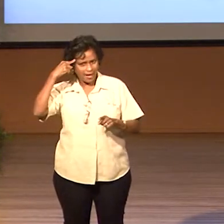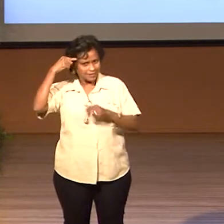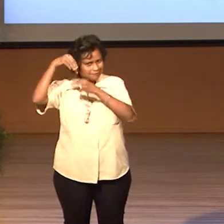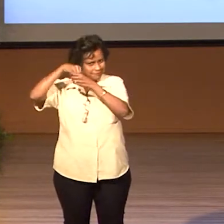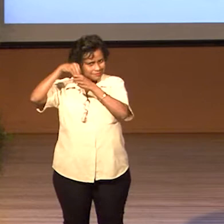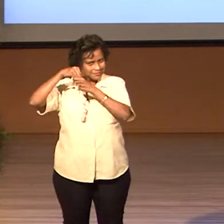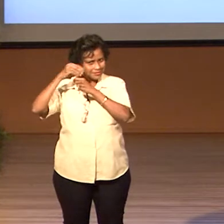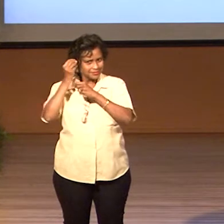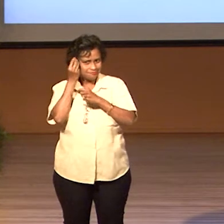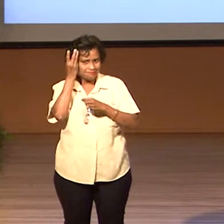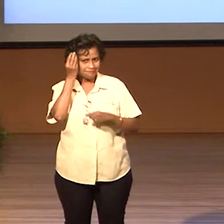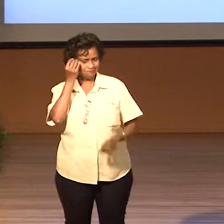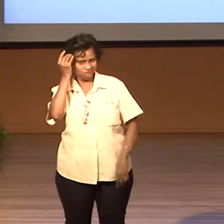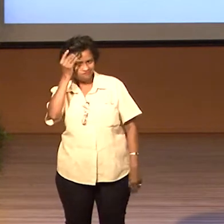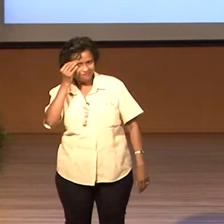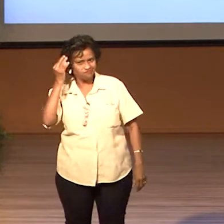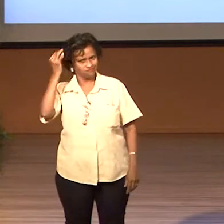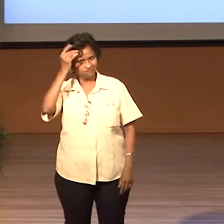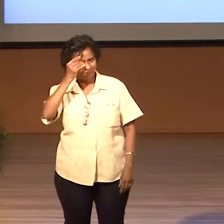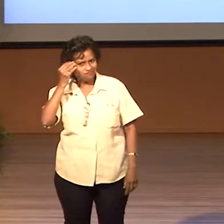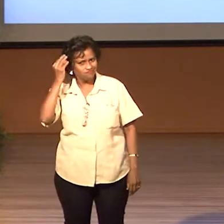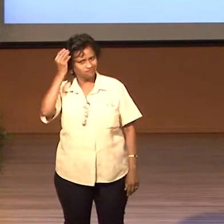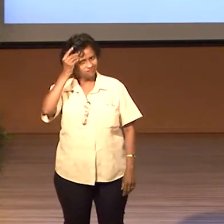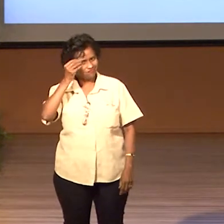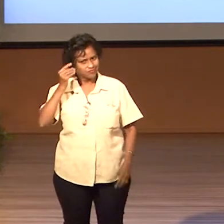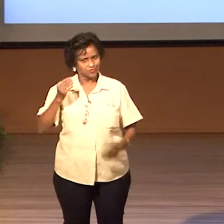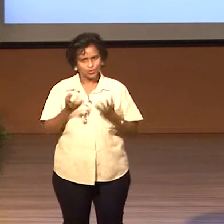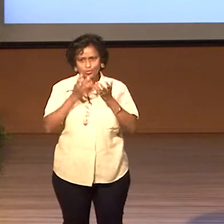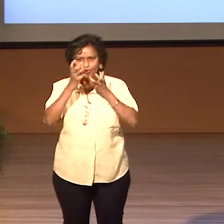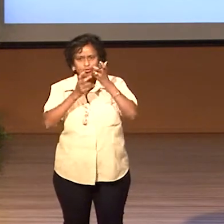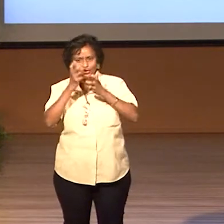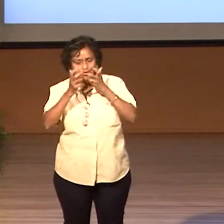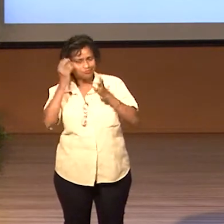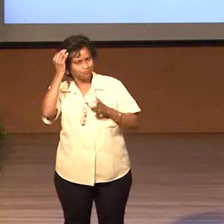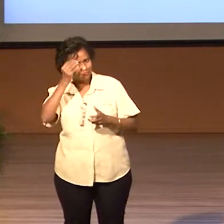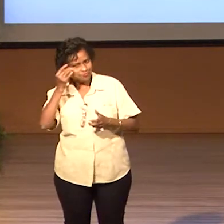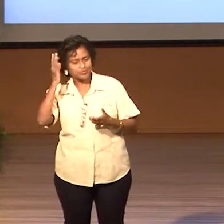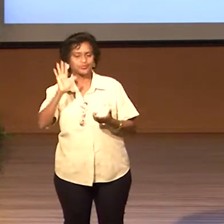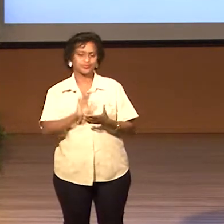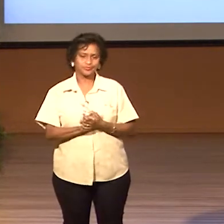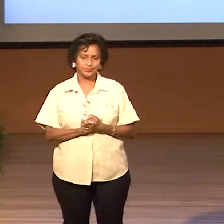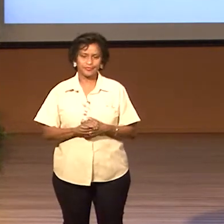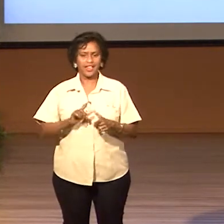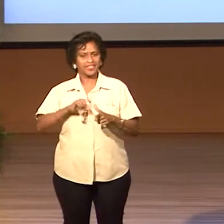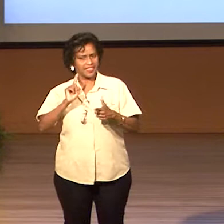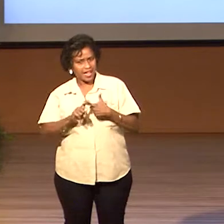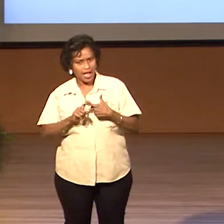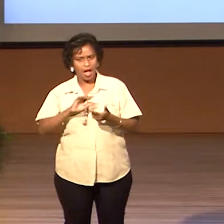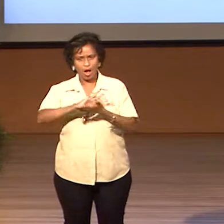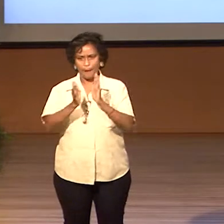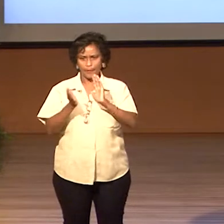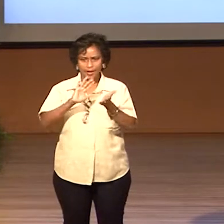causes. And of course, that brings us to the whole idea of mental illness. While I was going through the net,